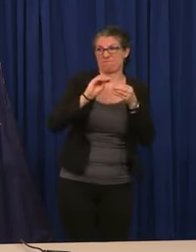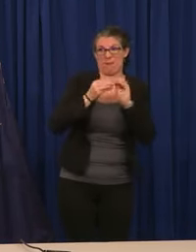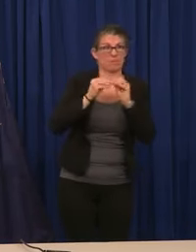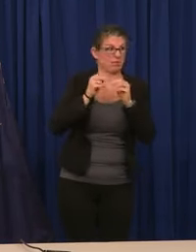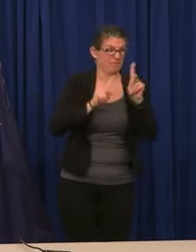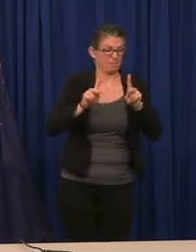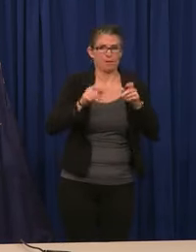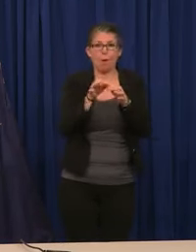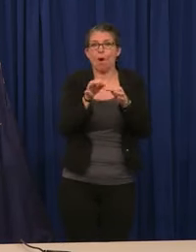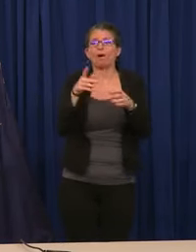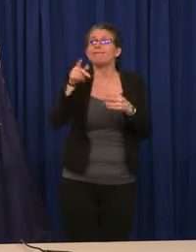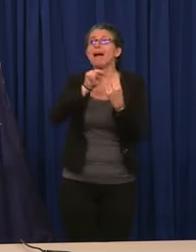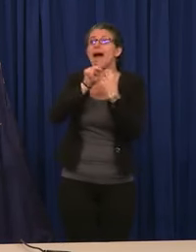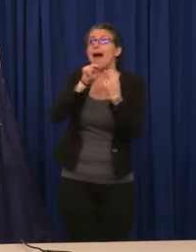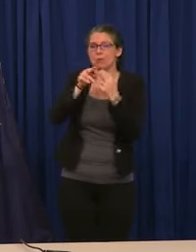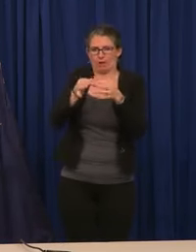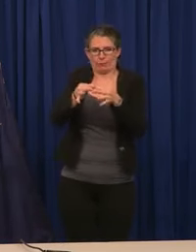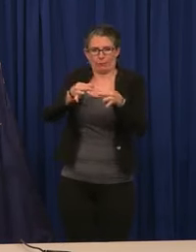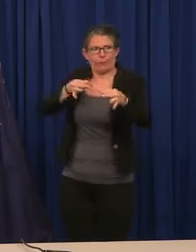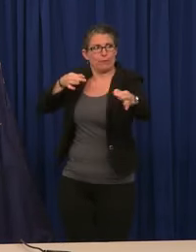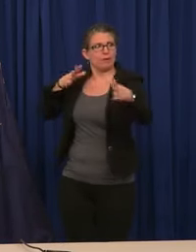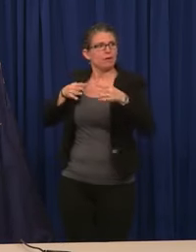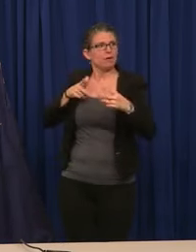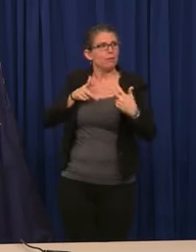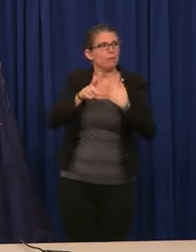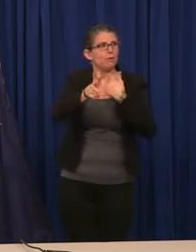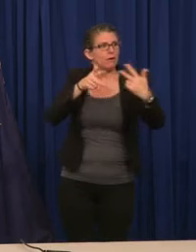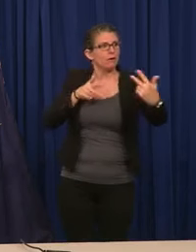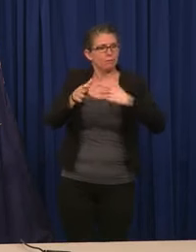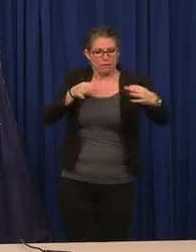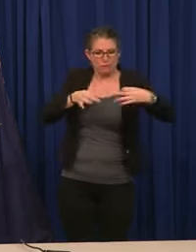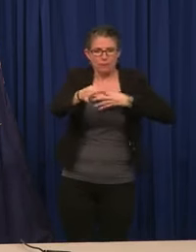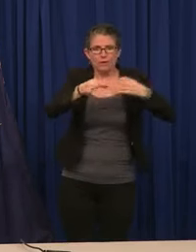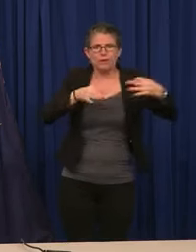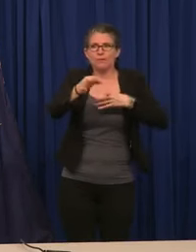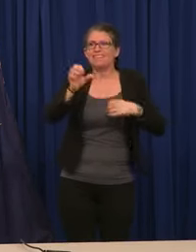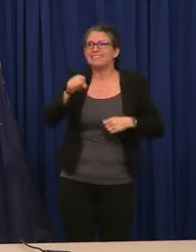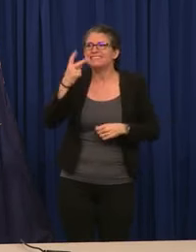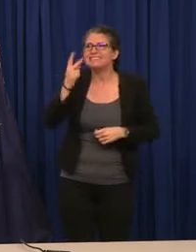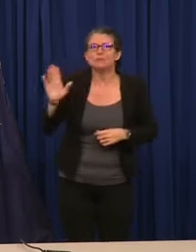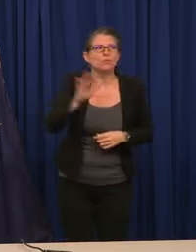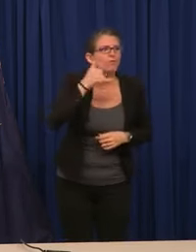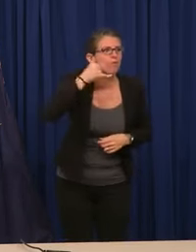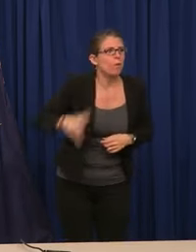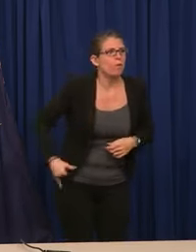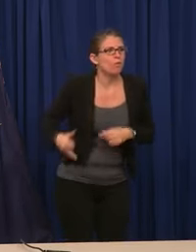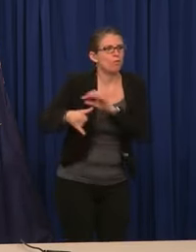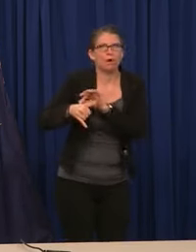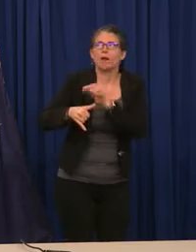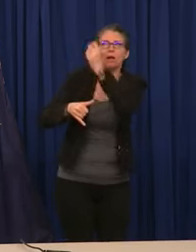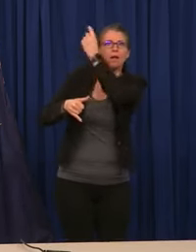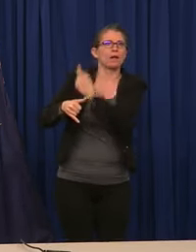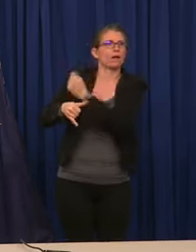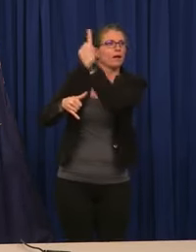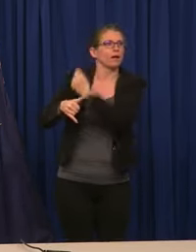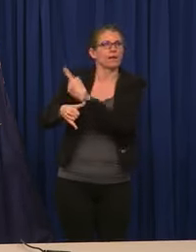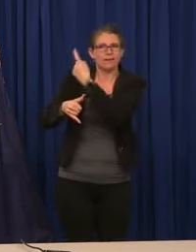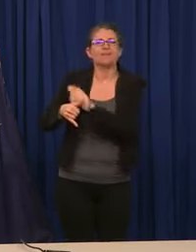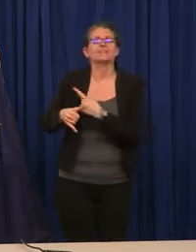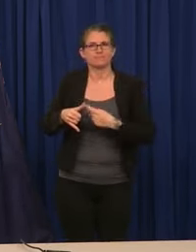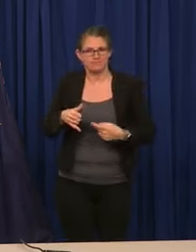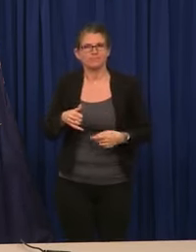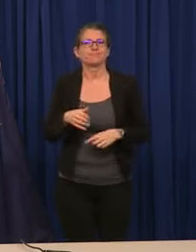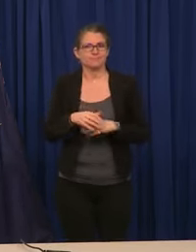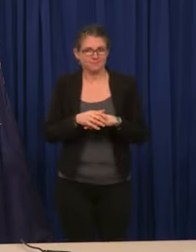been that travel, at least, and by implication, physical distancing, travel has gone down,